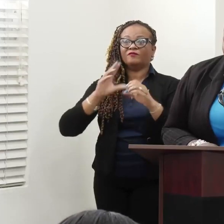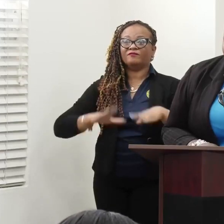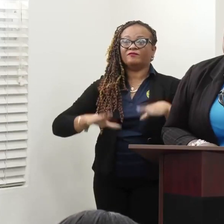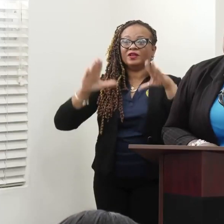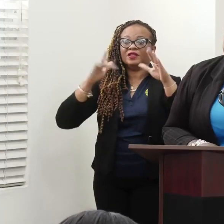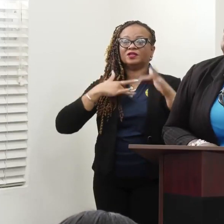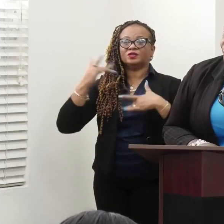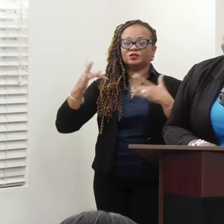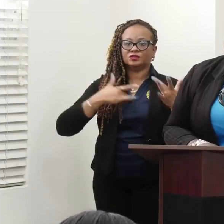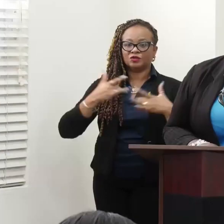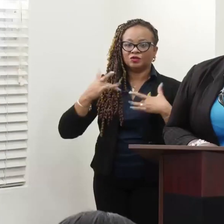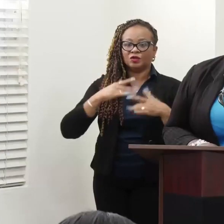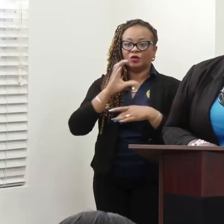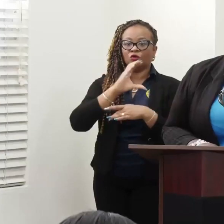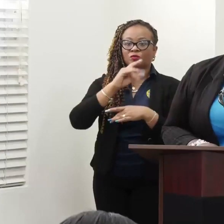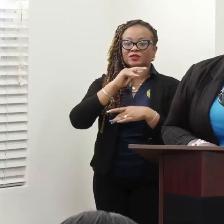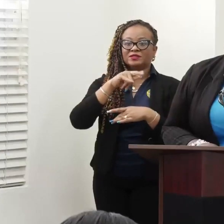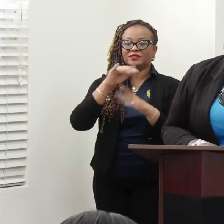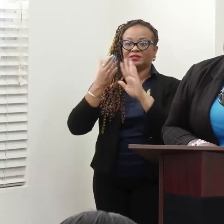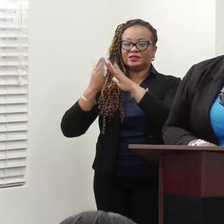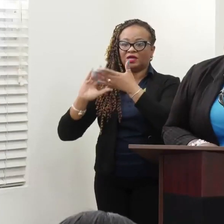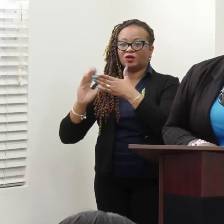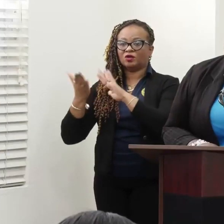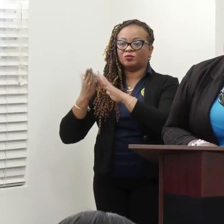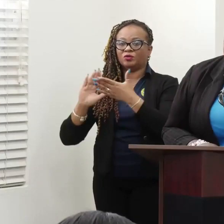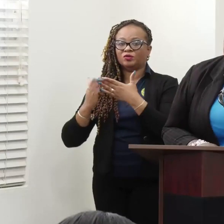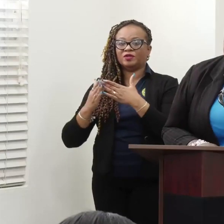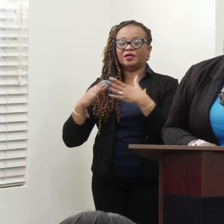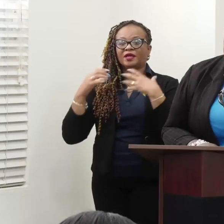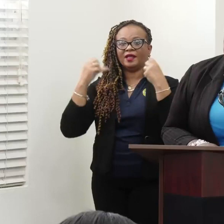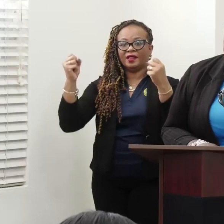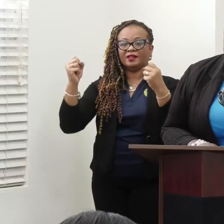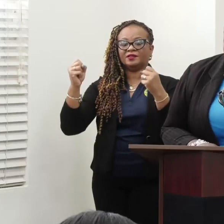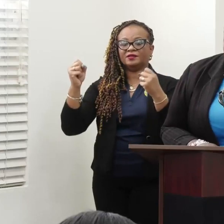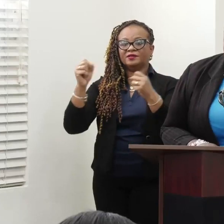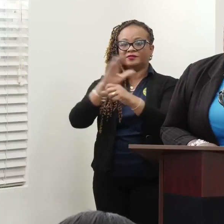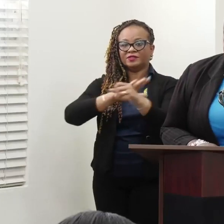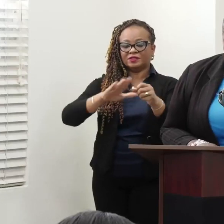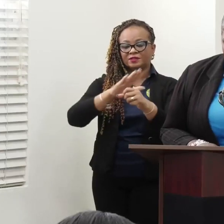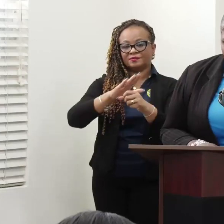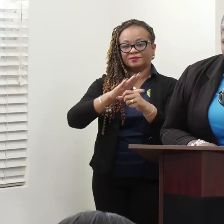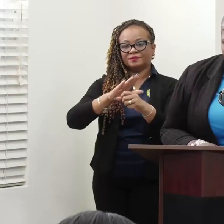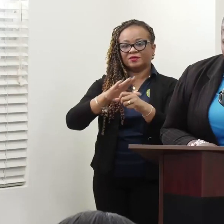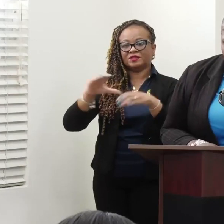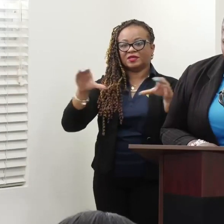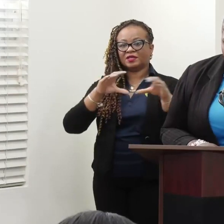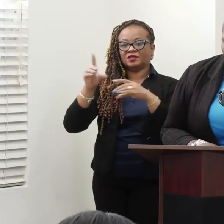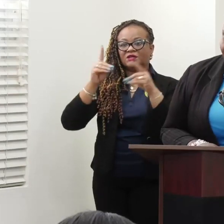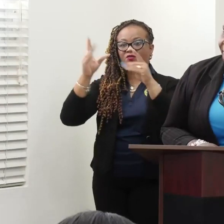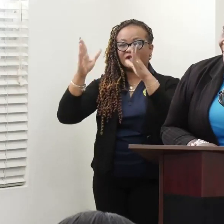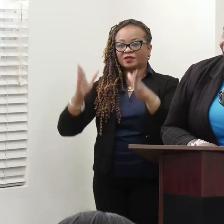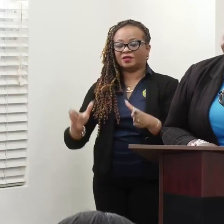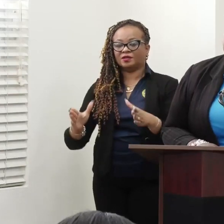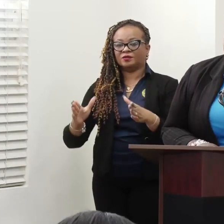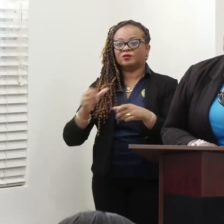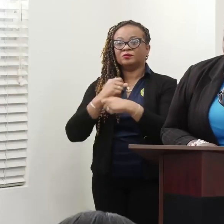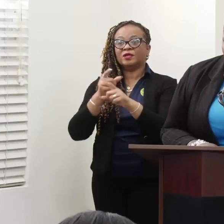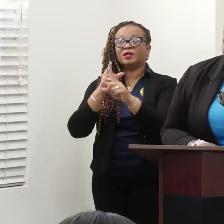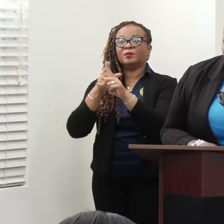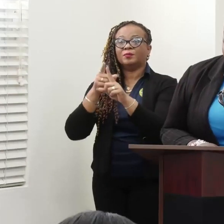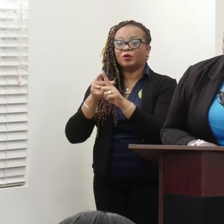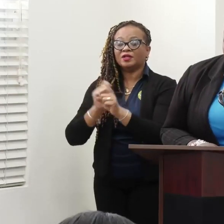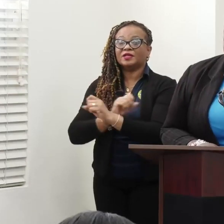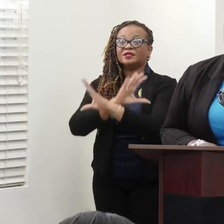concern relative to the Cooperstown Community Health Facility. And as the acting director would have made a point